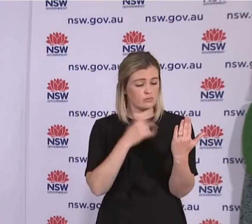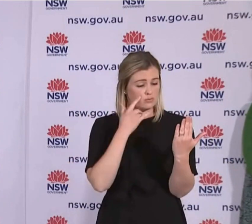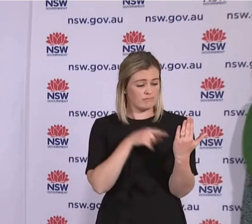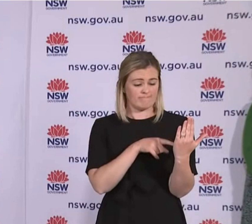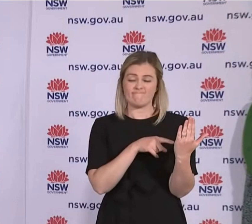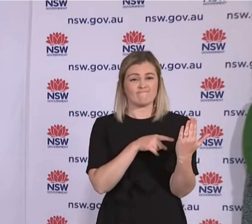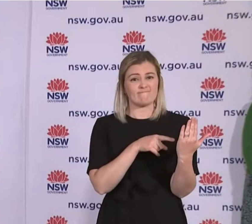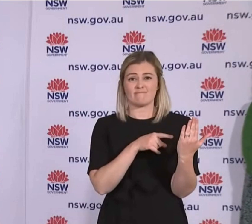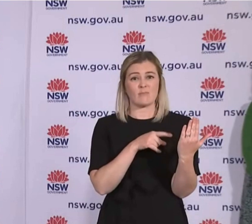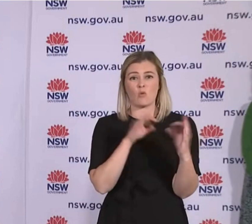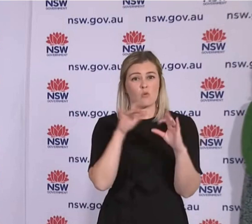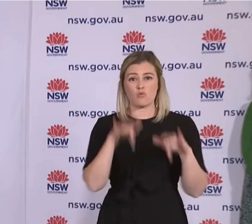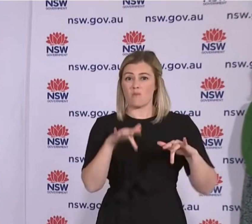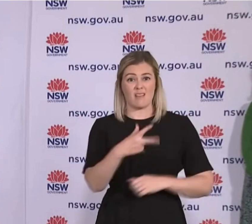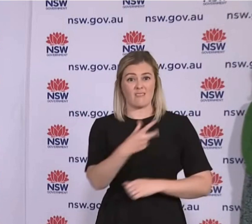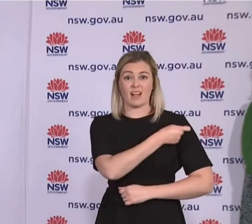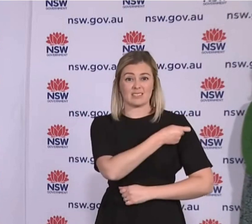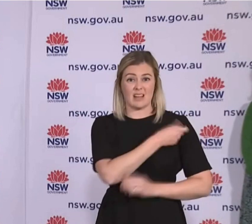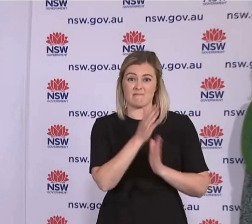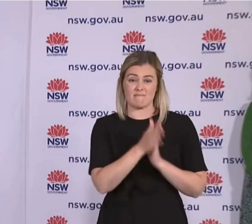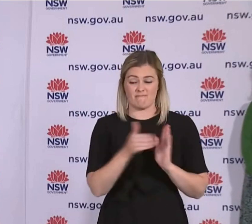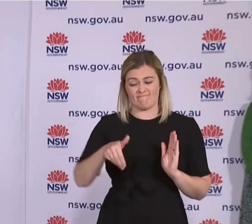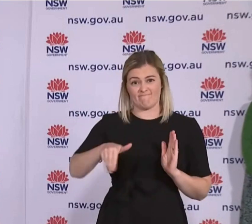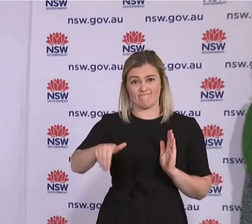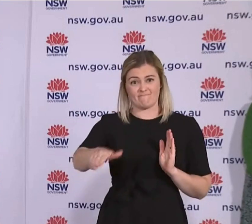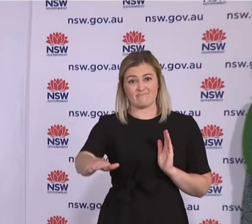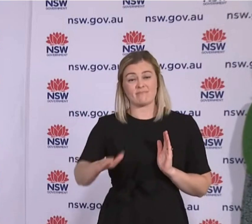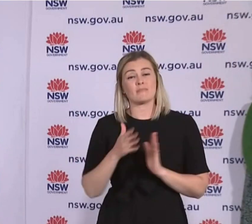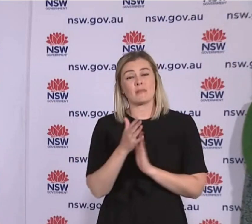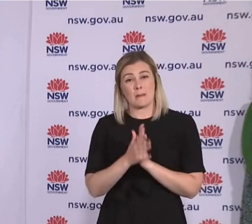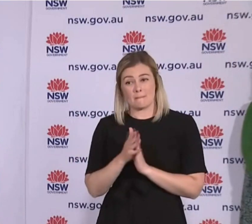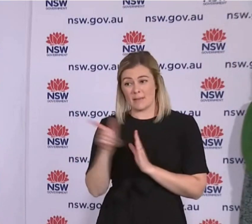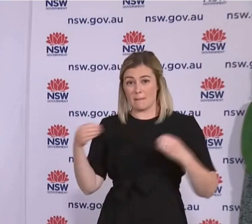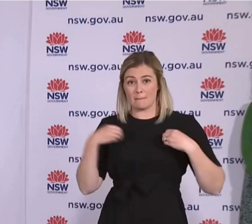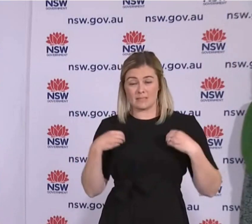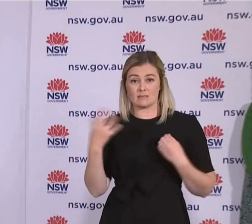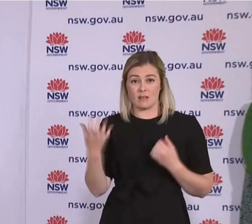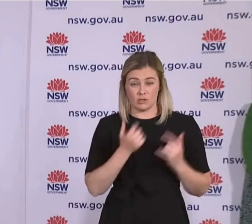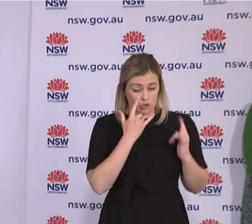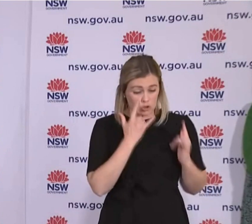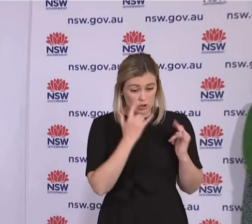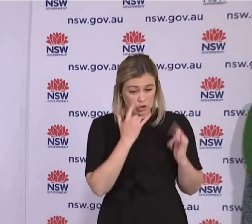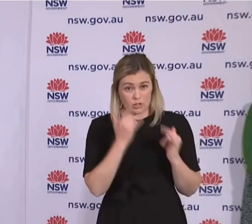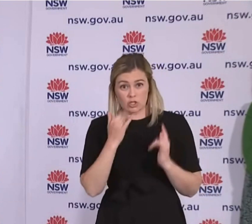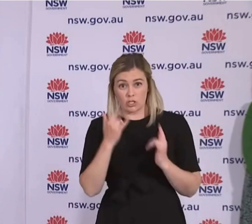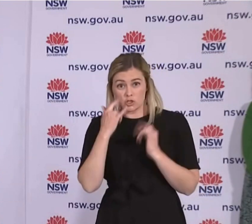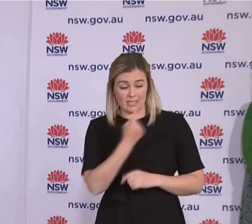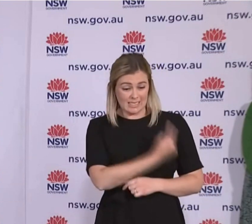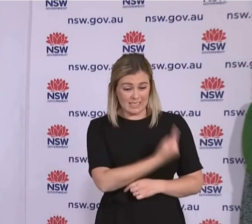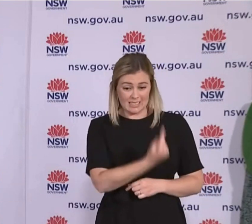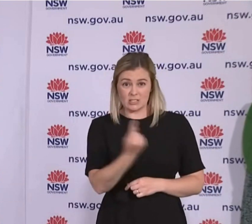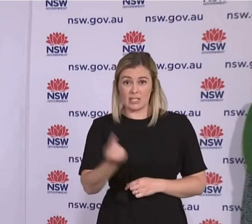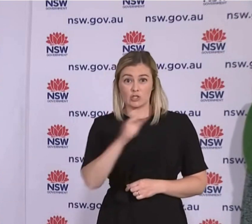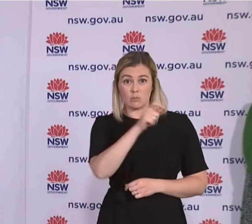only people fully vaccinated who are checking in, won't business need to validate everyone checks in and ensure they've got a